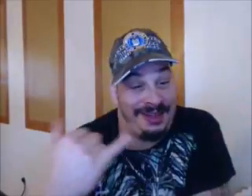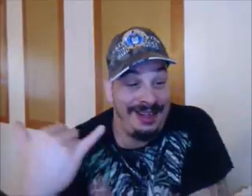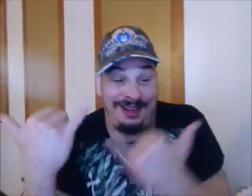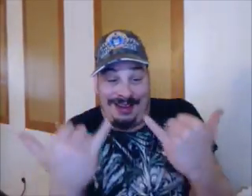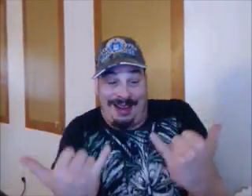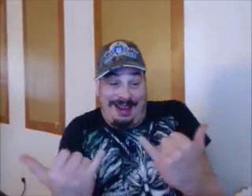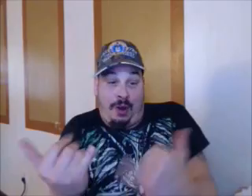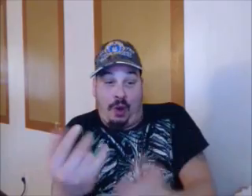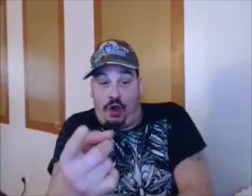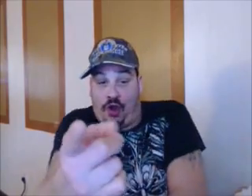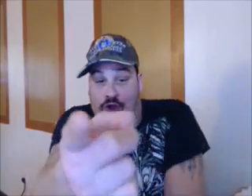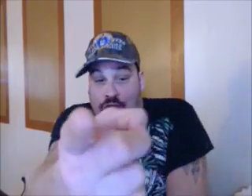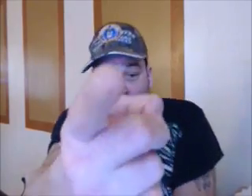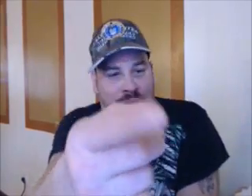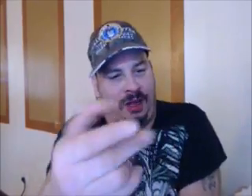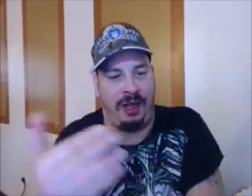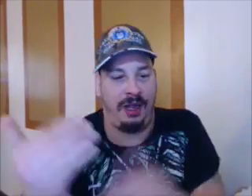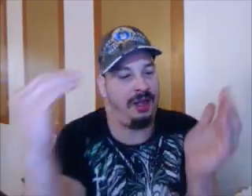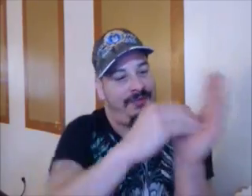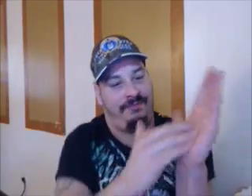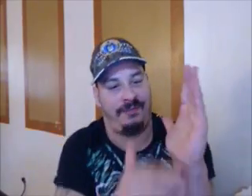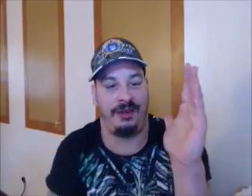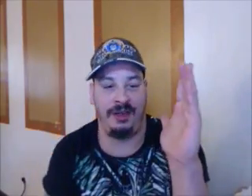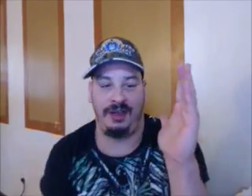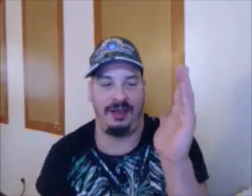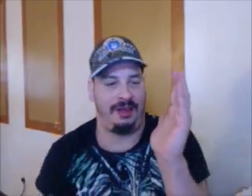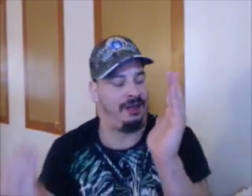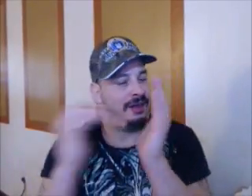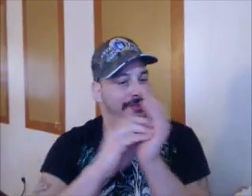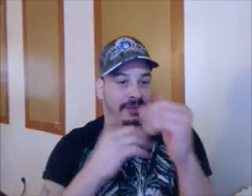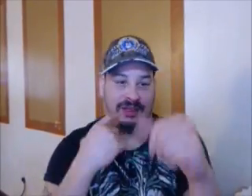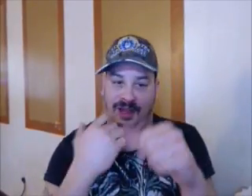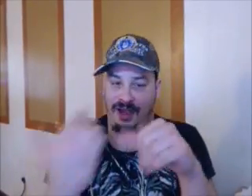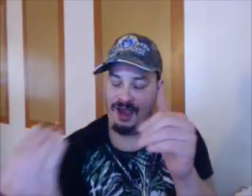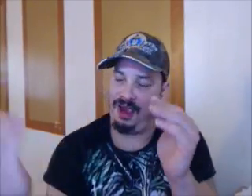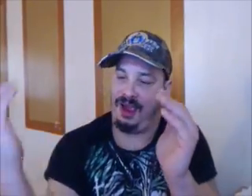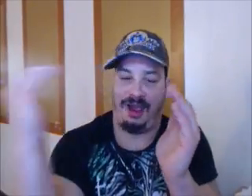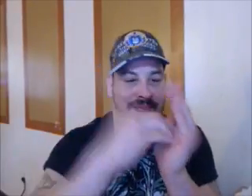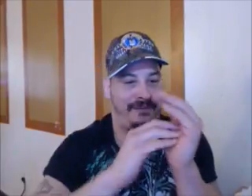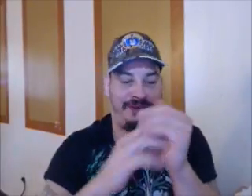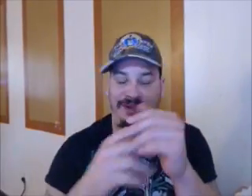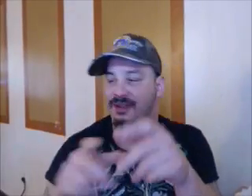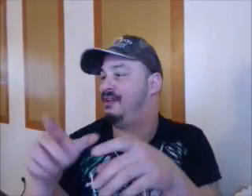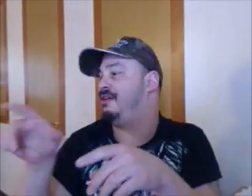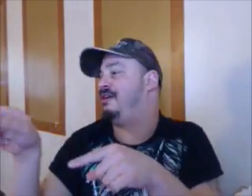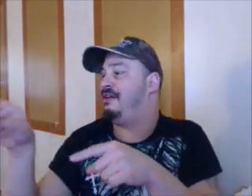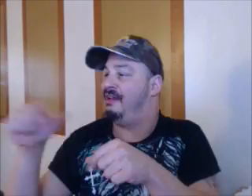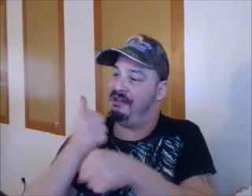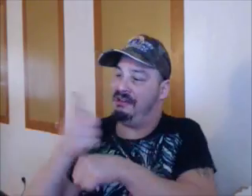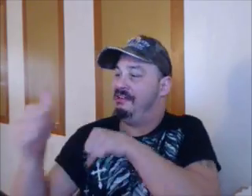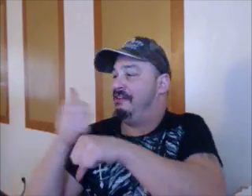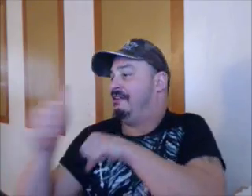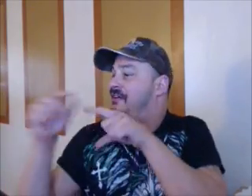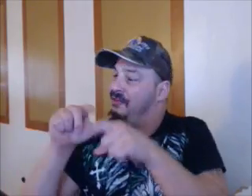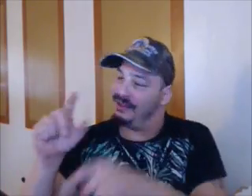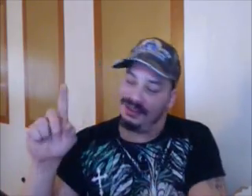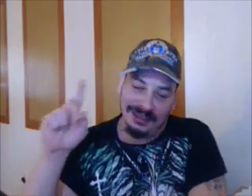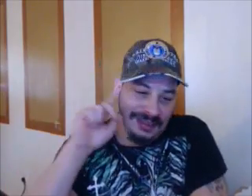And if had that been done, the accused would, as a matter of course, not mention the police affidavit, and that would